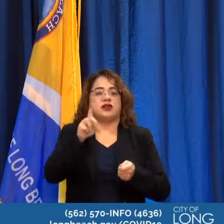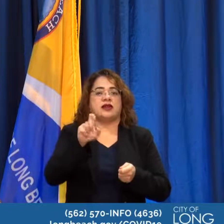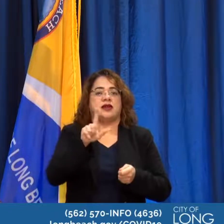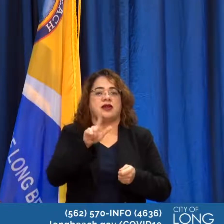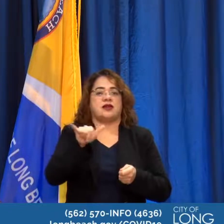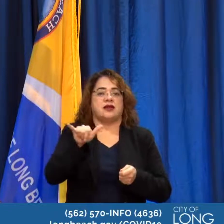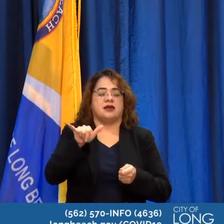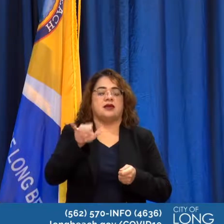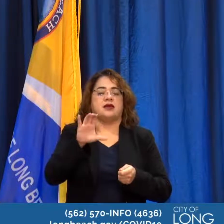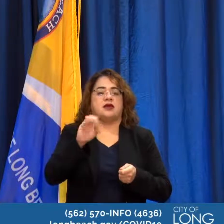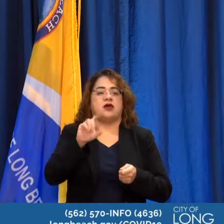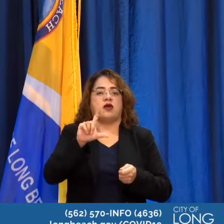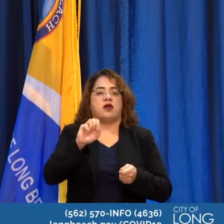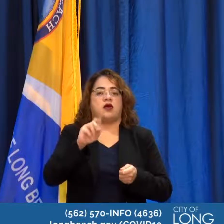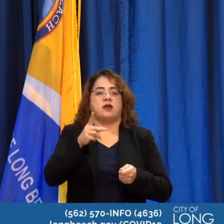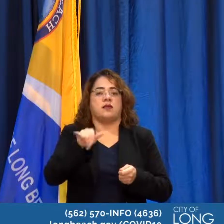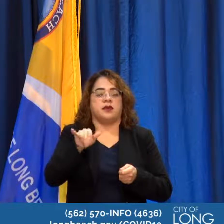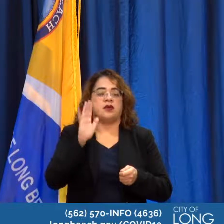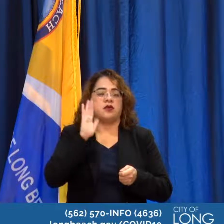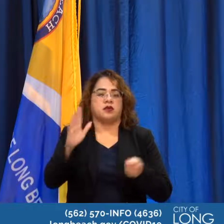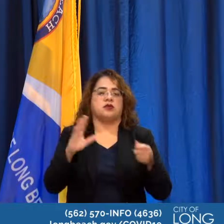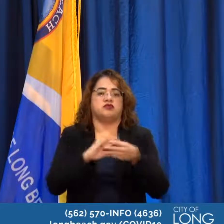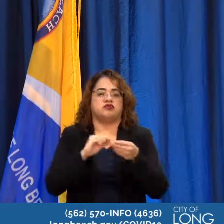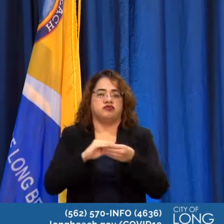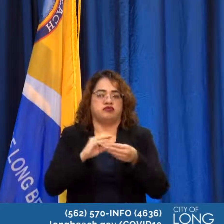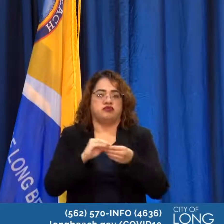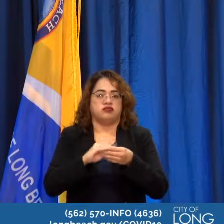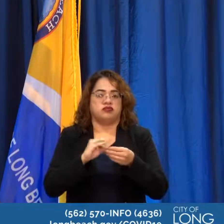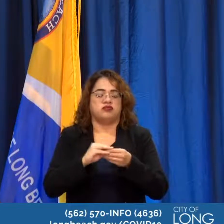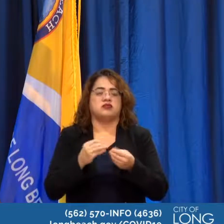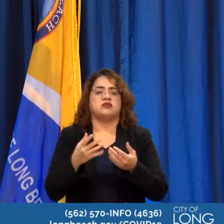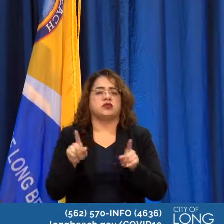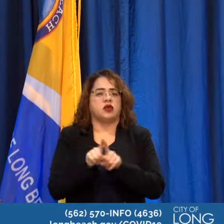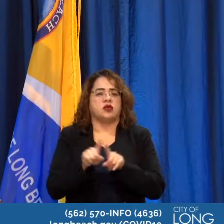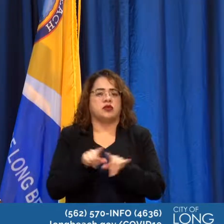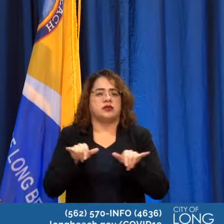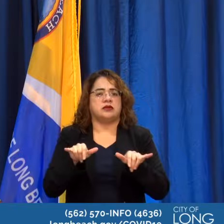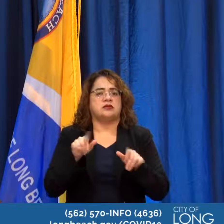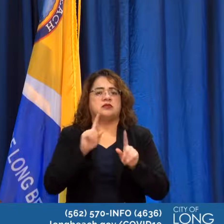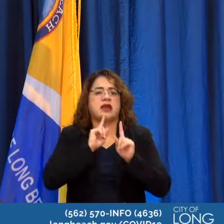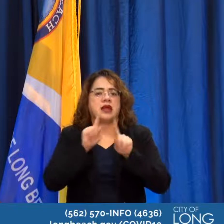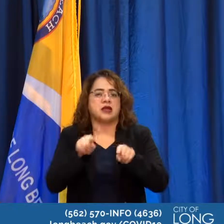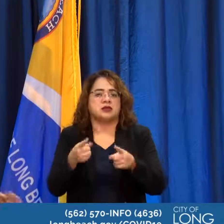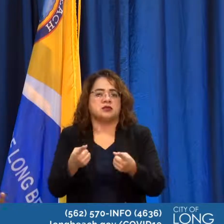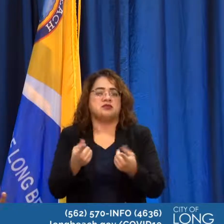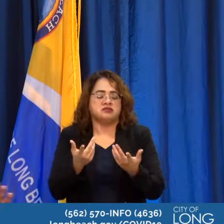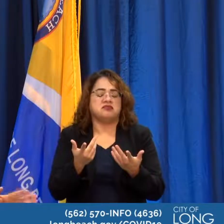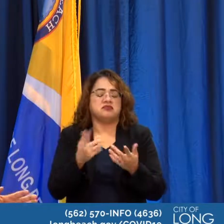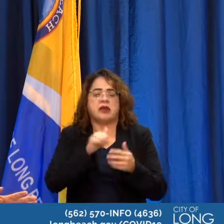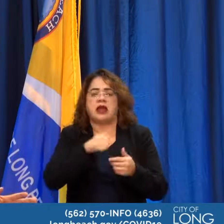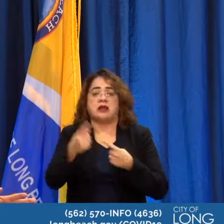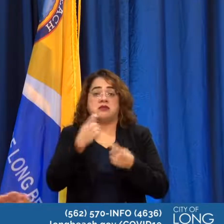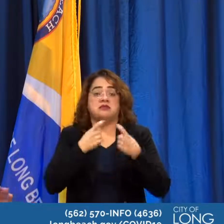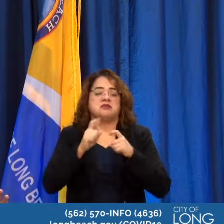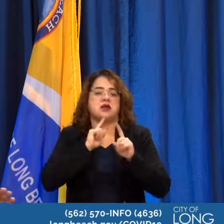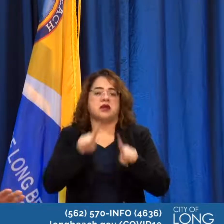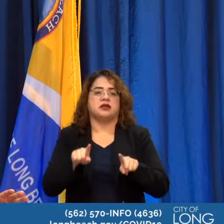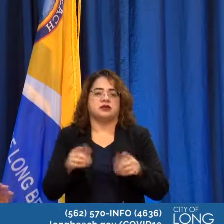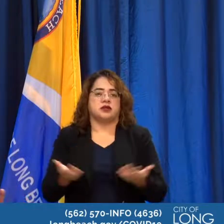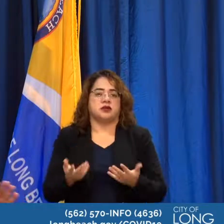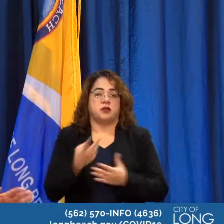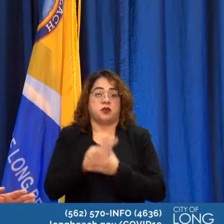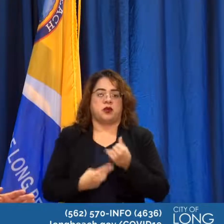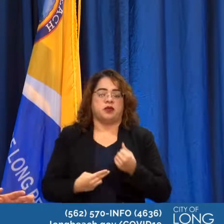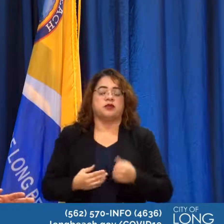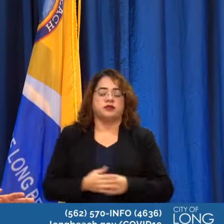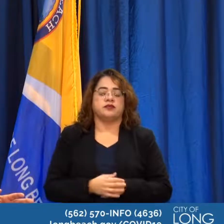will make some remarks right after I'm done, and will also be available to answer any questions. Let me just start by